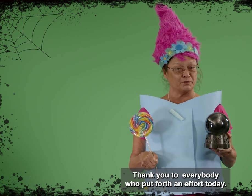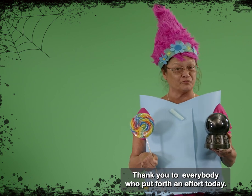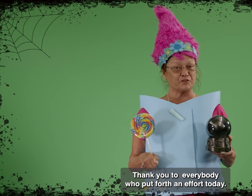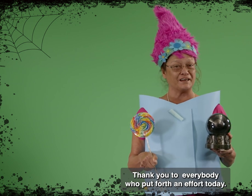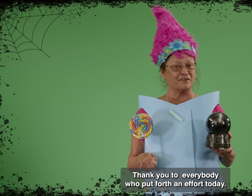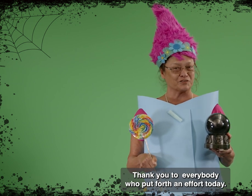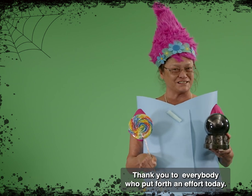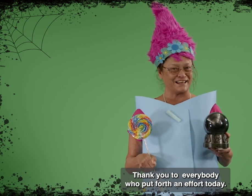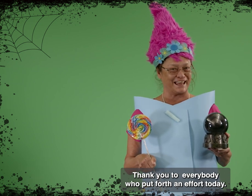put forth an effort today.